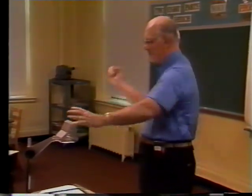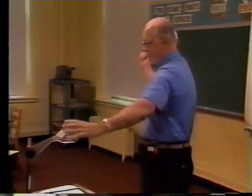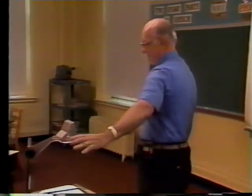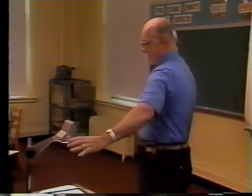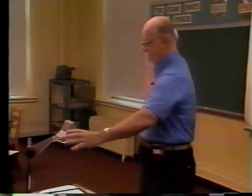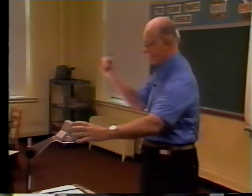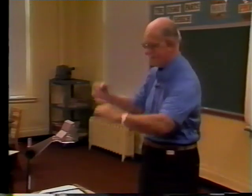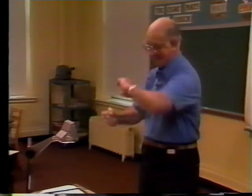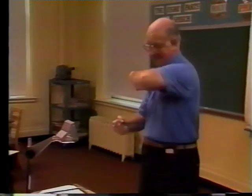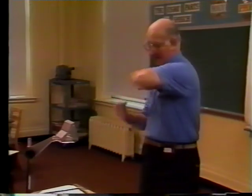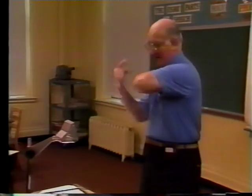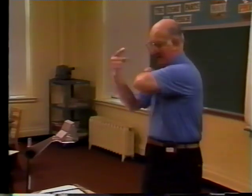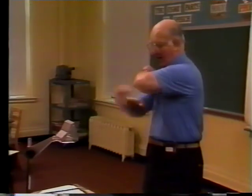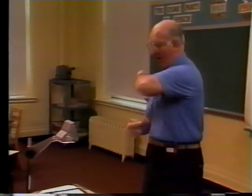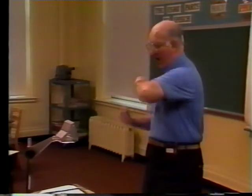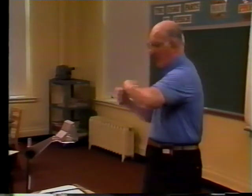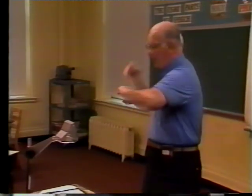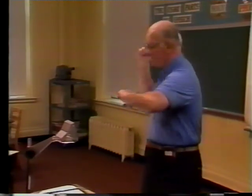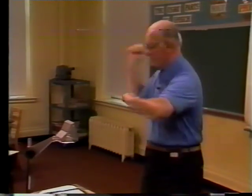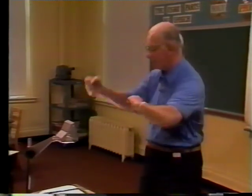bosun. What is armor?